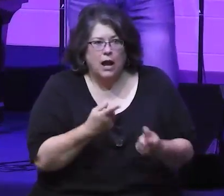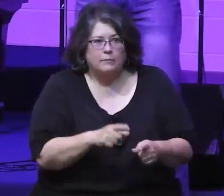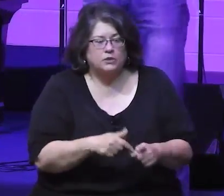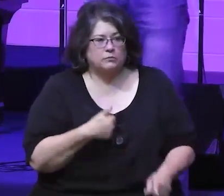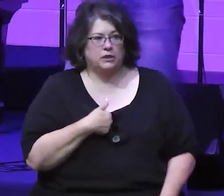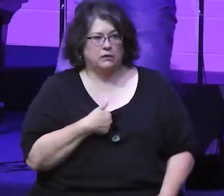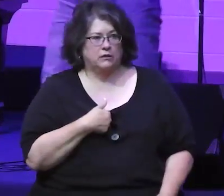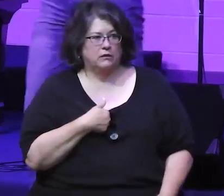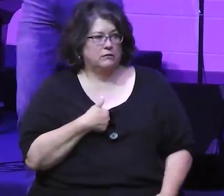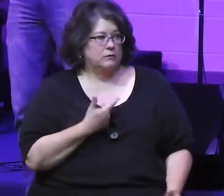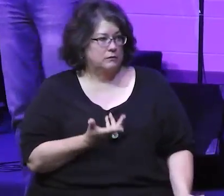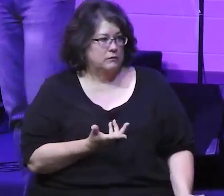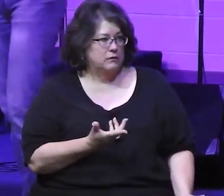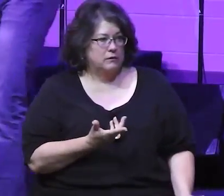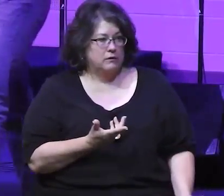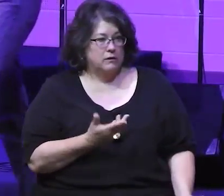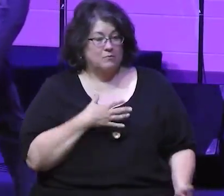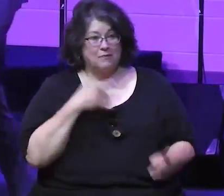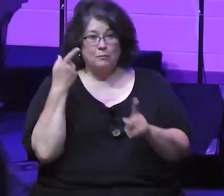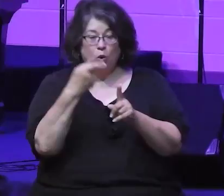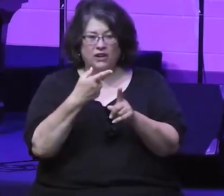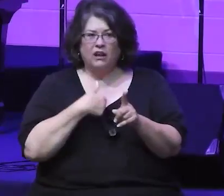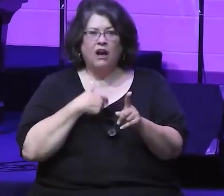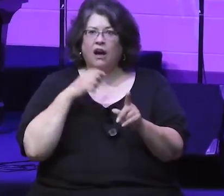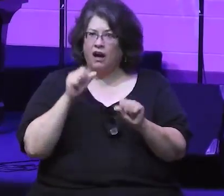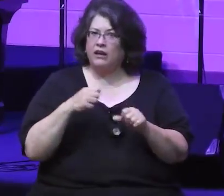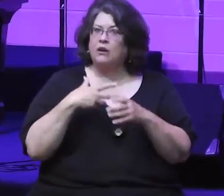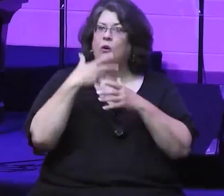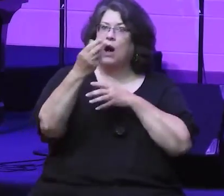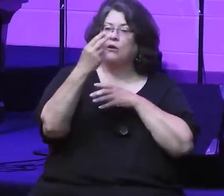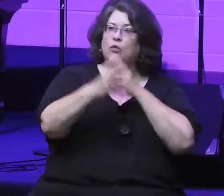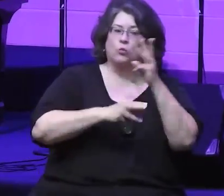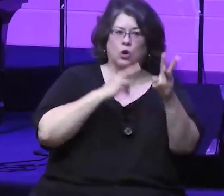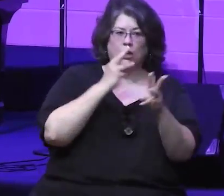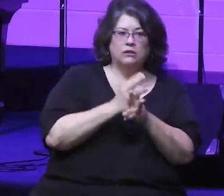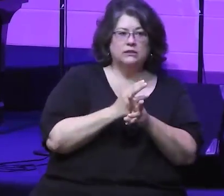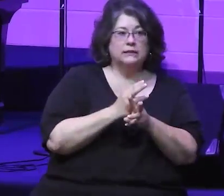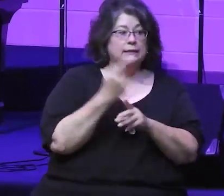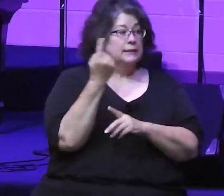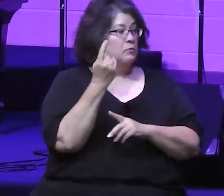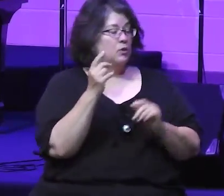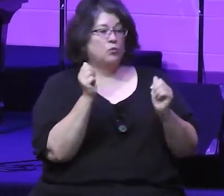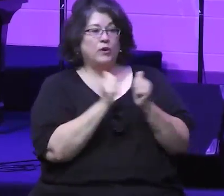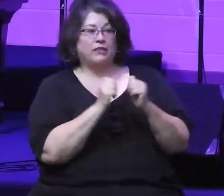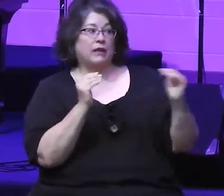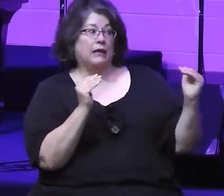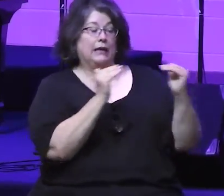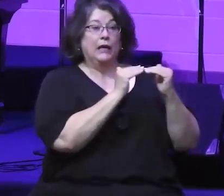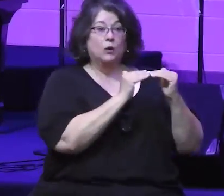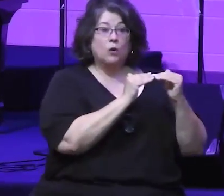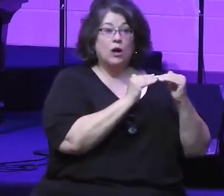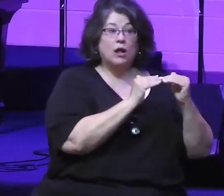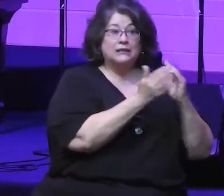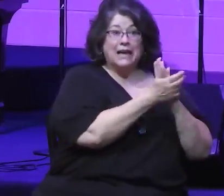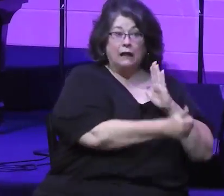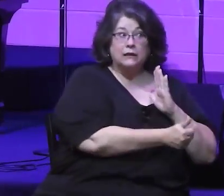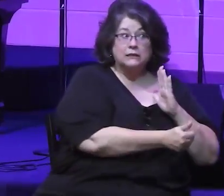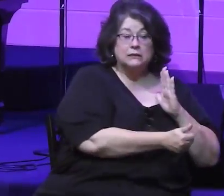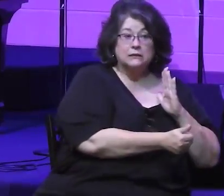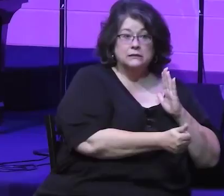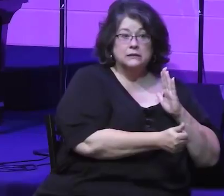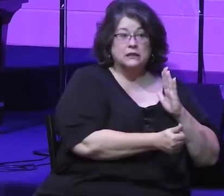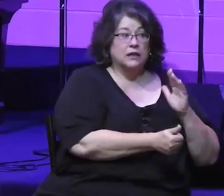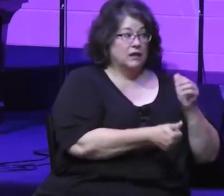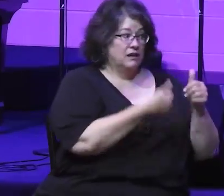The point of this is, I can go out into the world, and for somebody as equally as talented as me, who is a woman, I might be paid